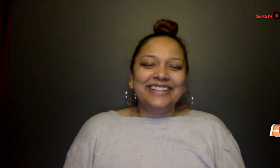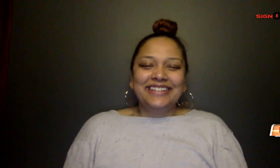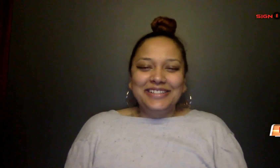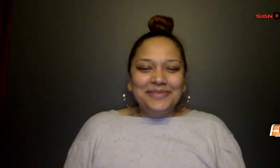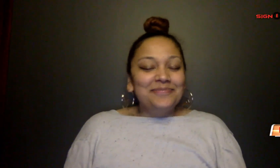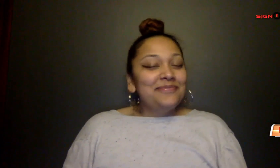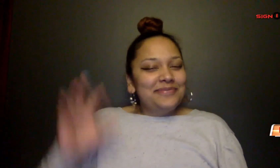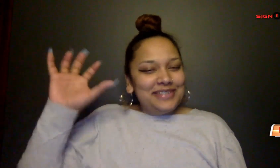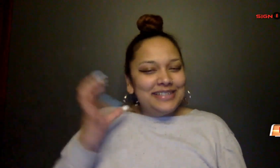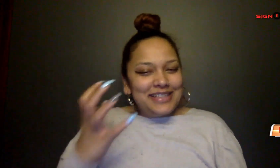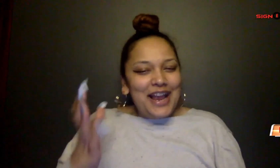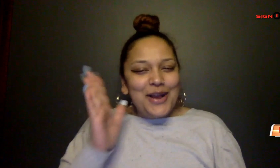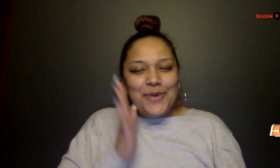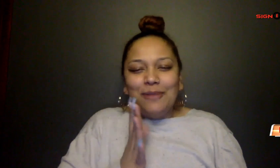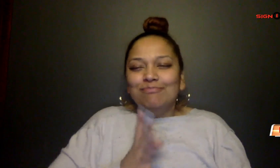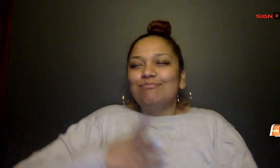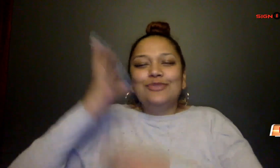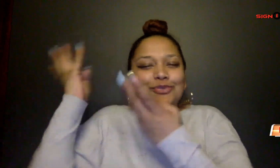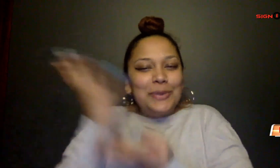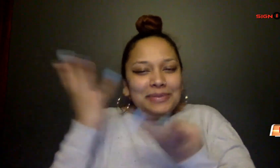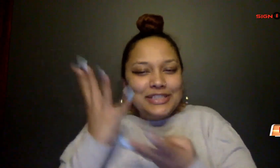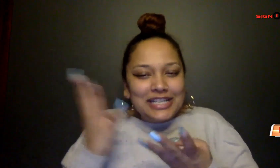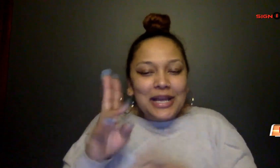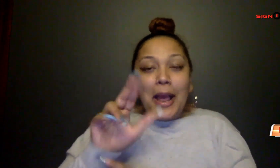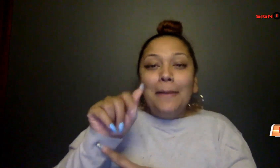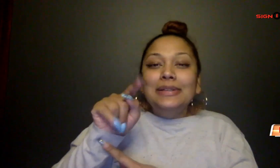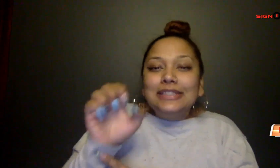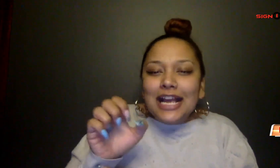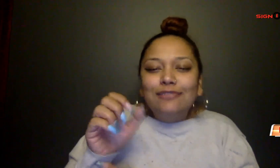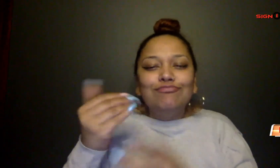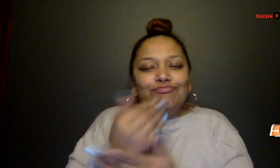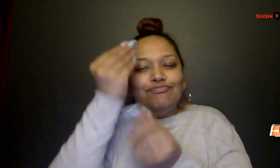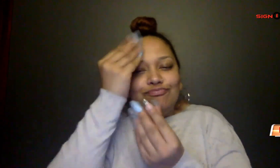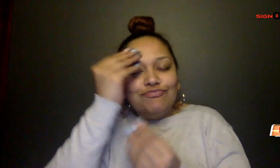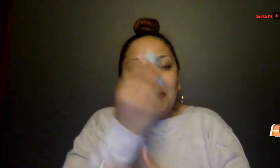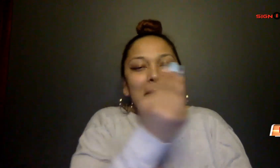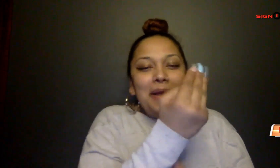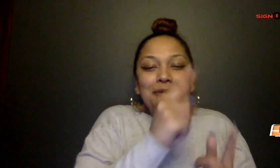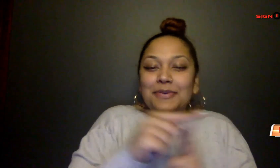sign one news will be broadcasting updates monday through friday